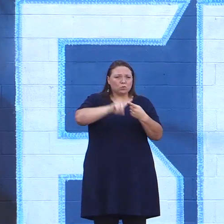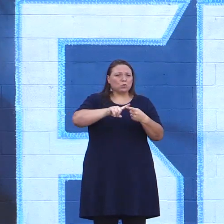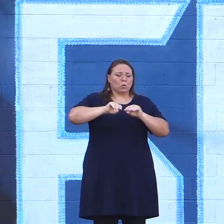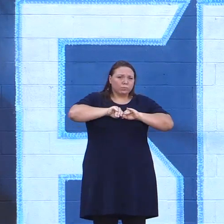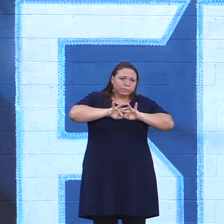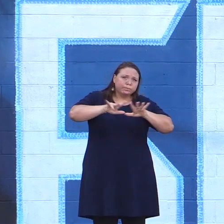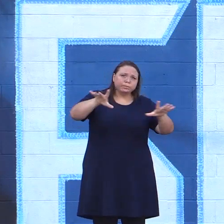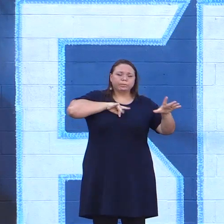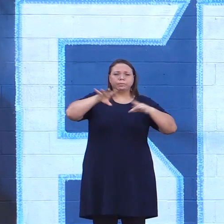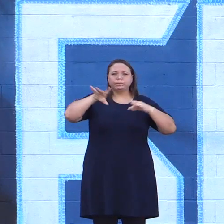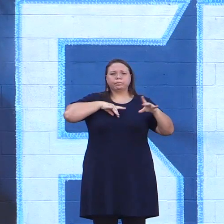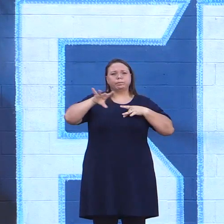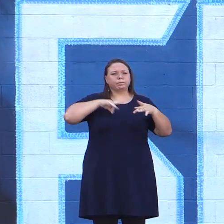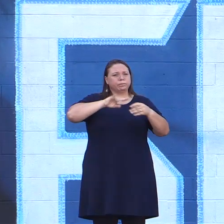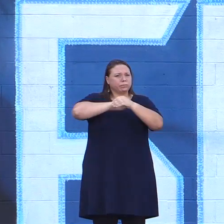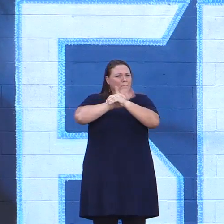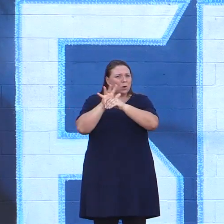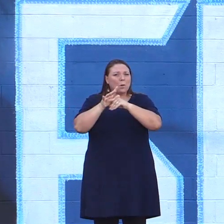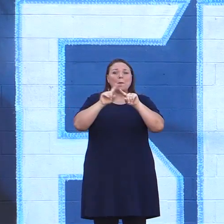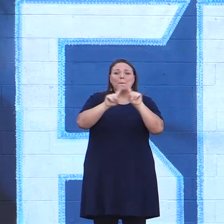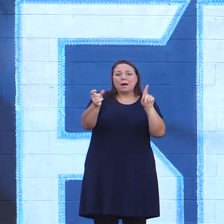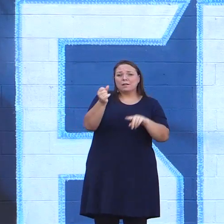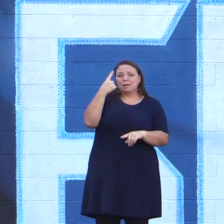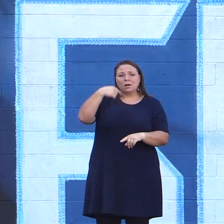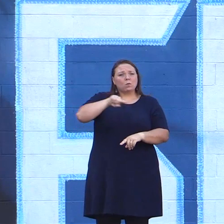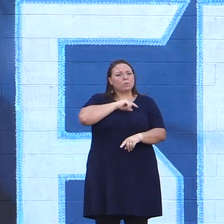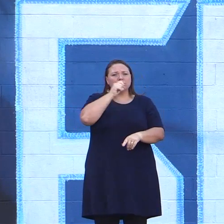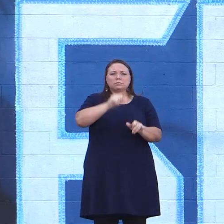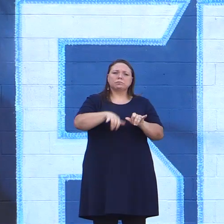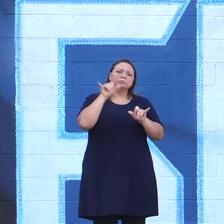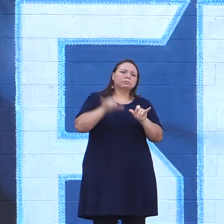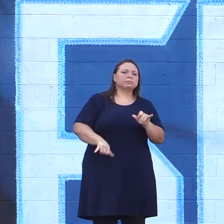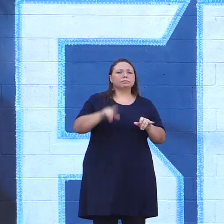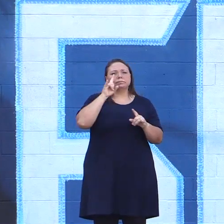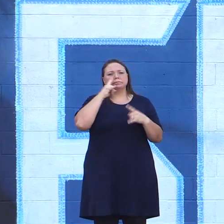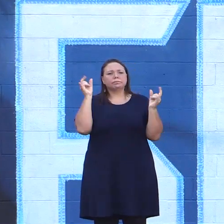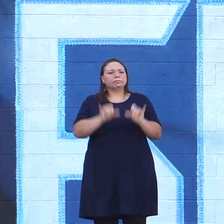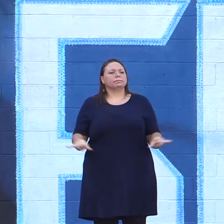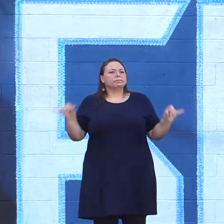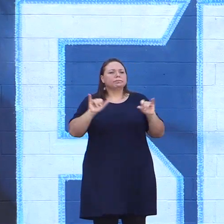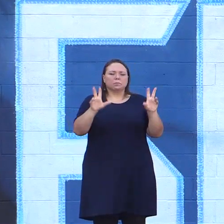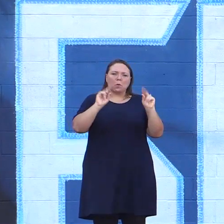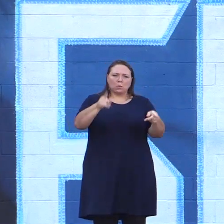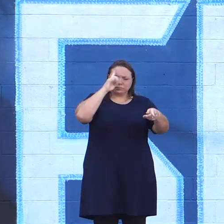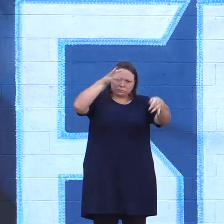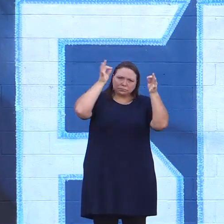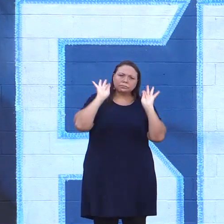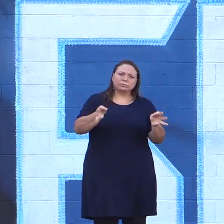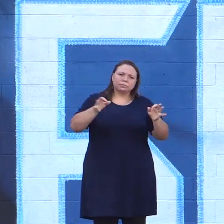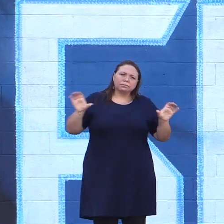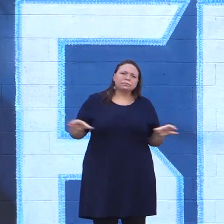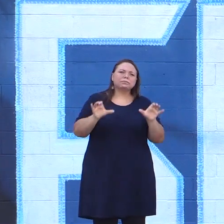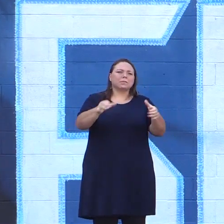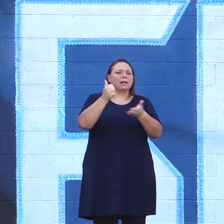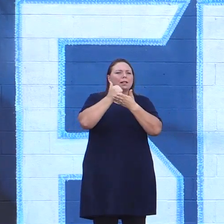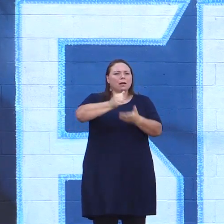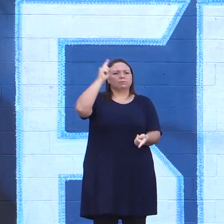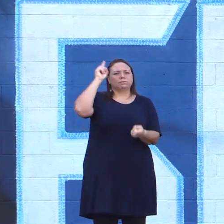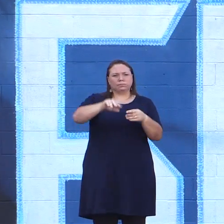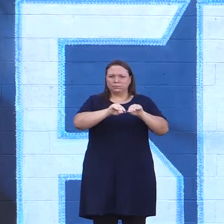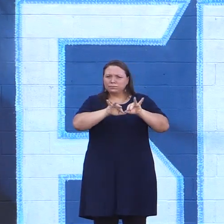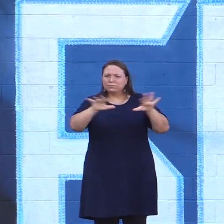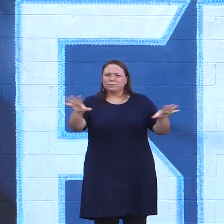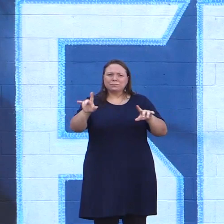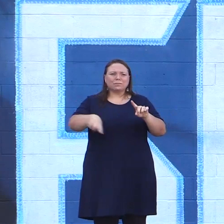hotspot. But we have not stood still. As a community, we took decisive action to flatten the curve in the absence